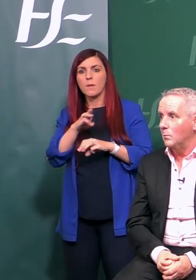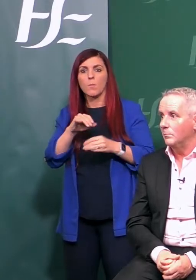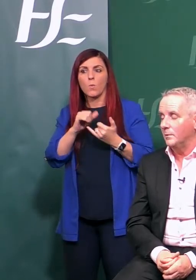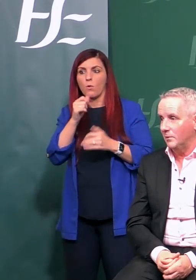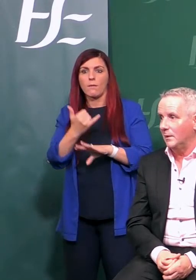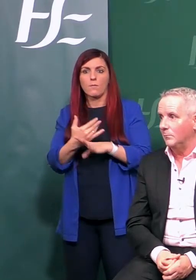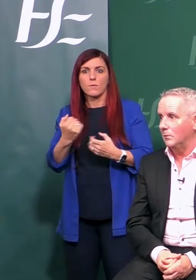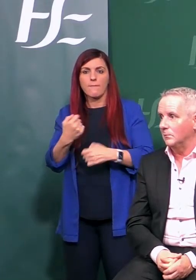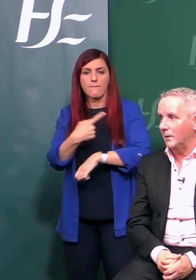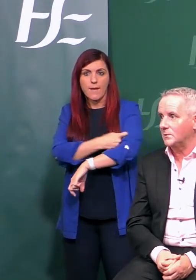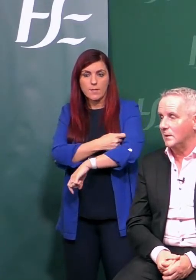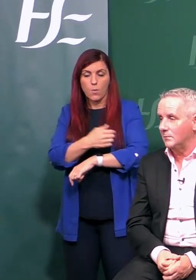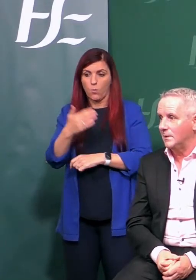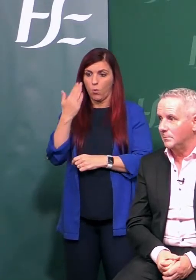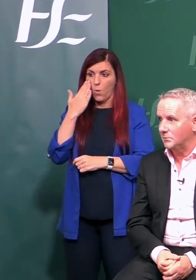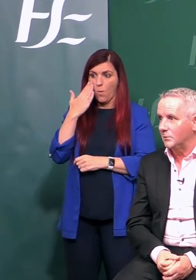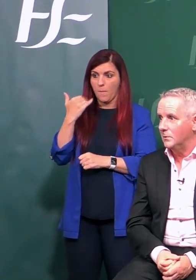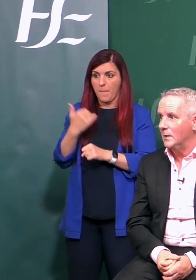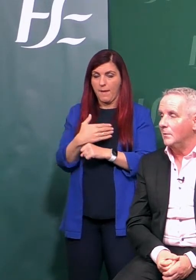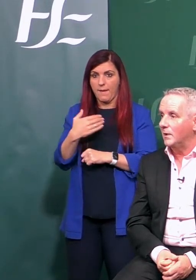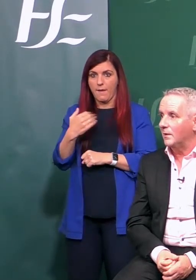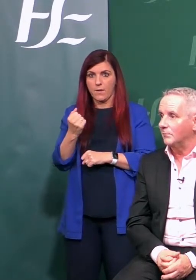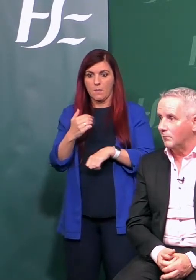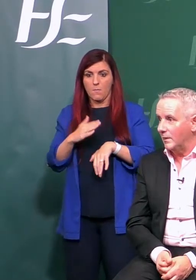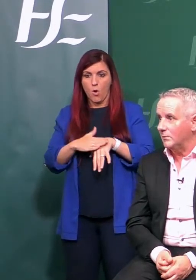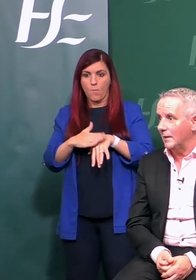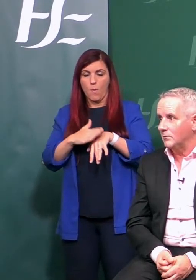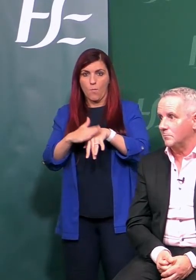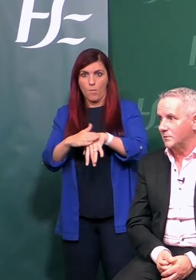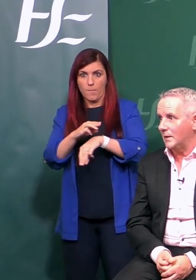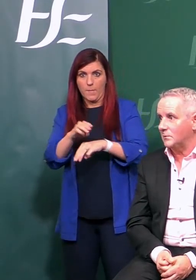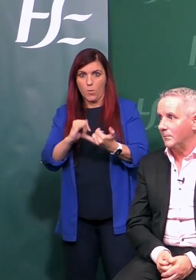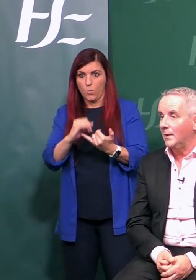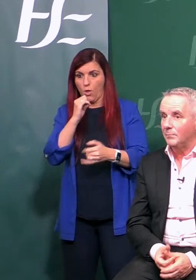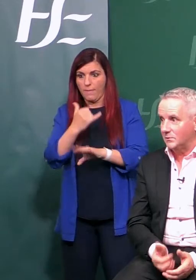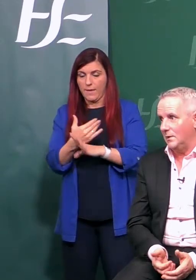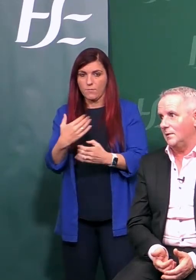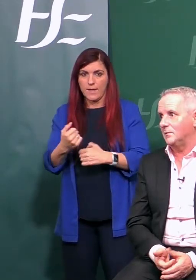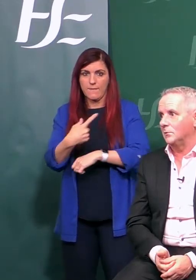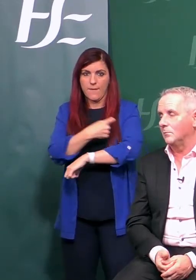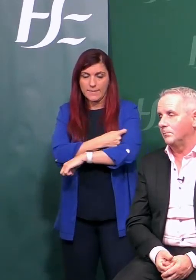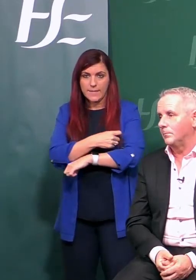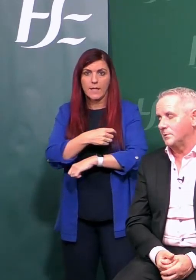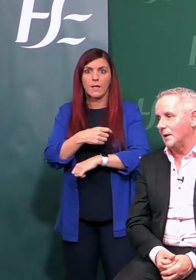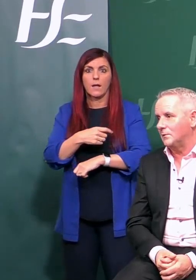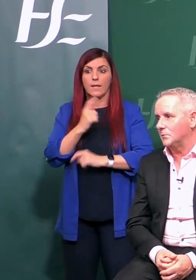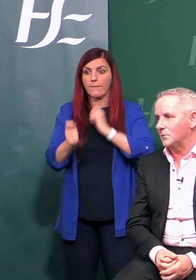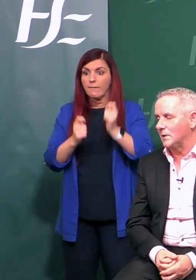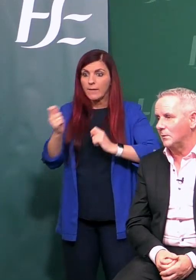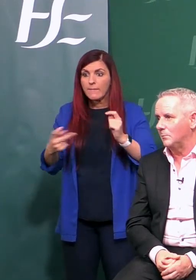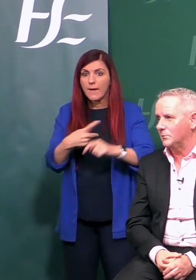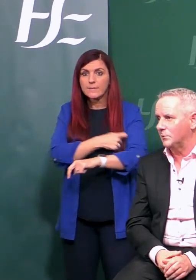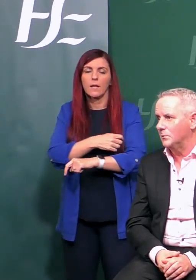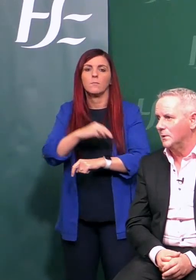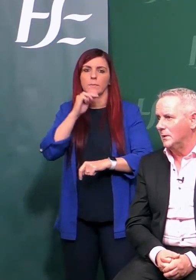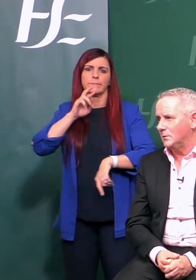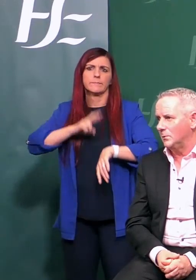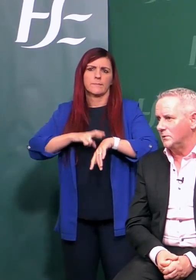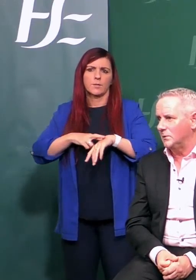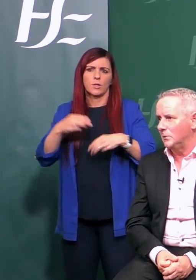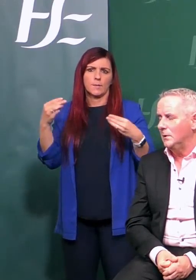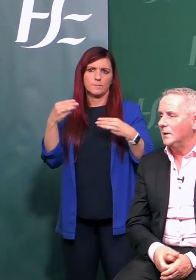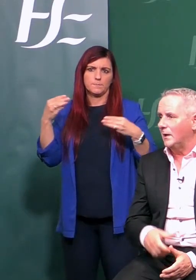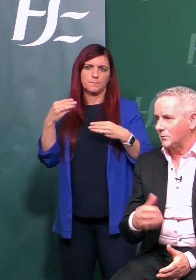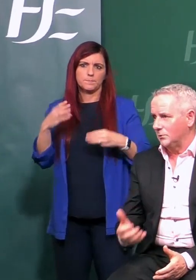we know by bringing more unvaccinated people through, we can give greater levels of protection, particularly to the percentages we're seeing coming through